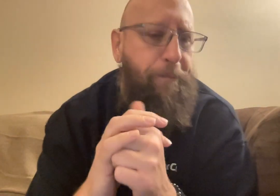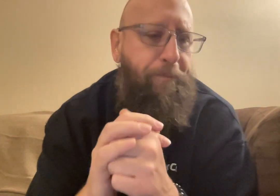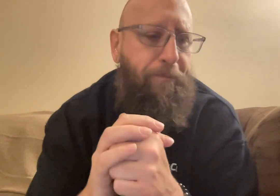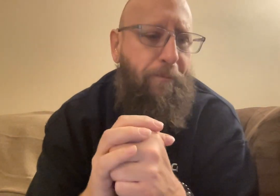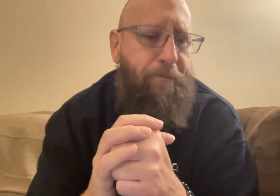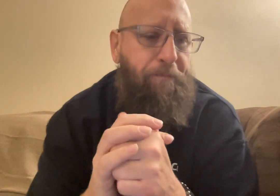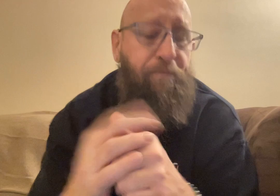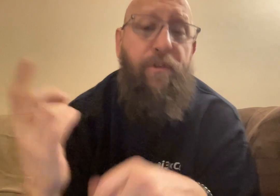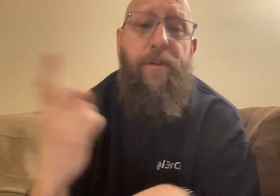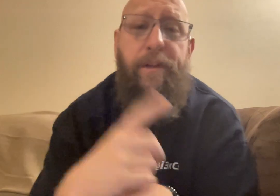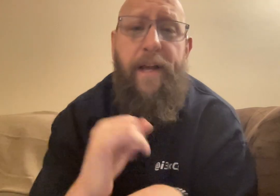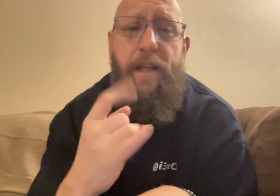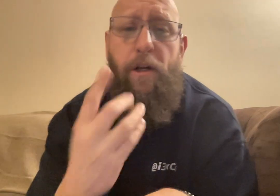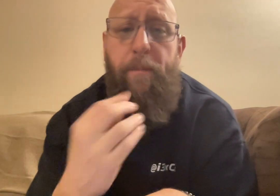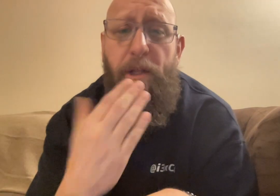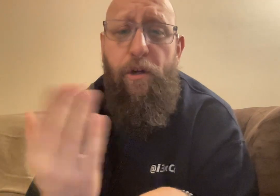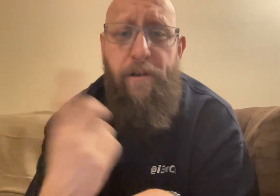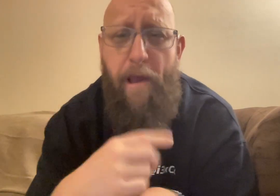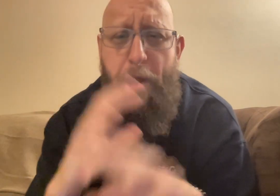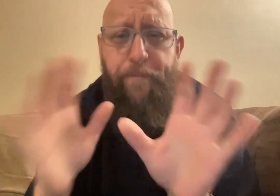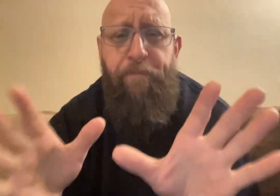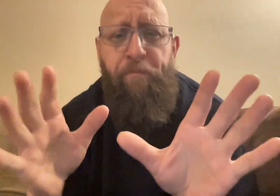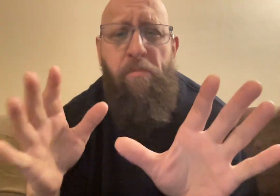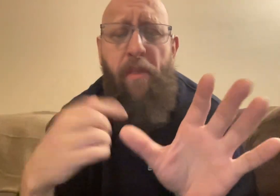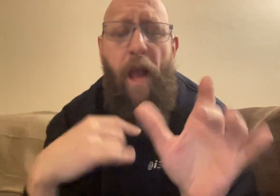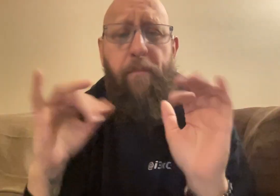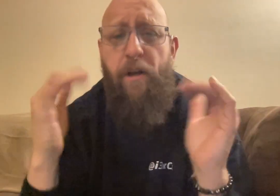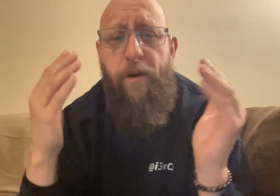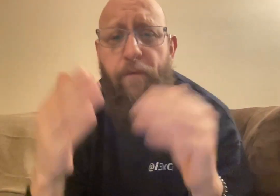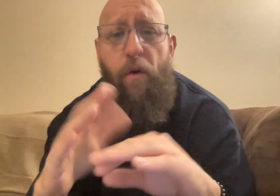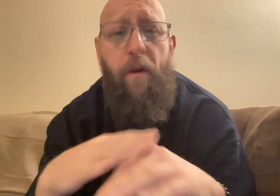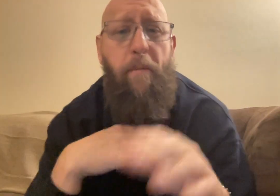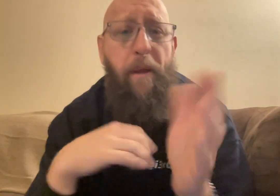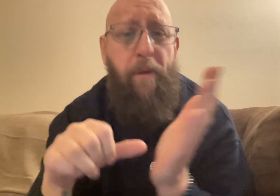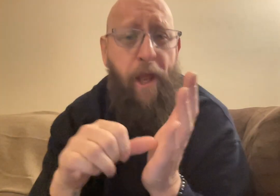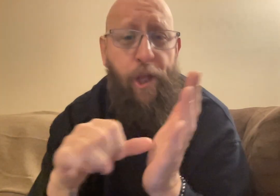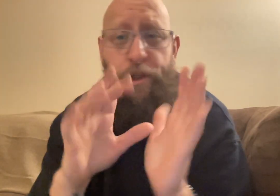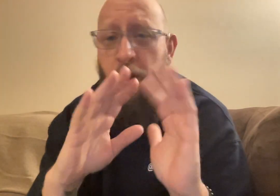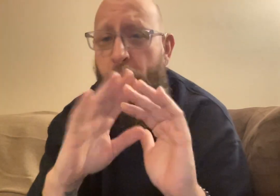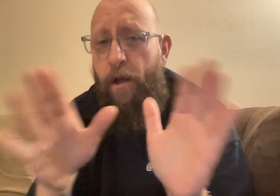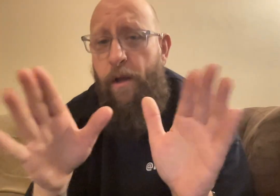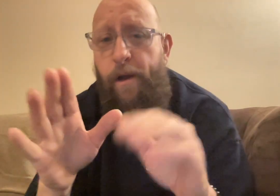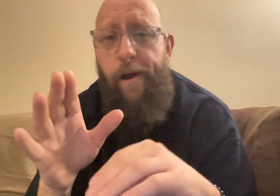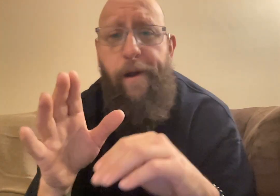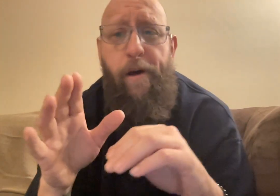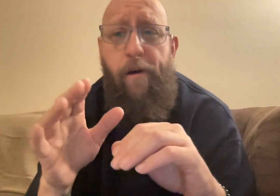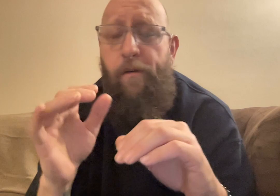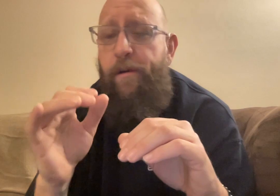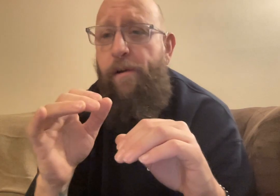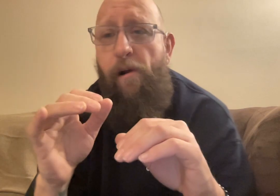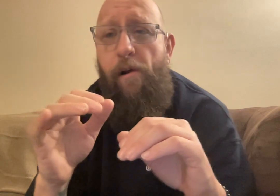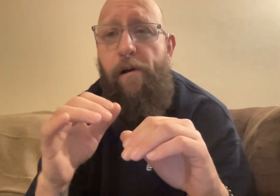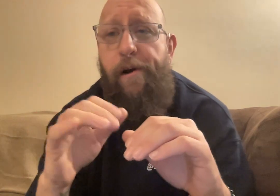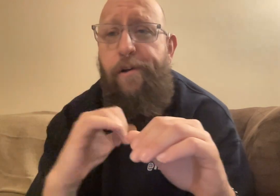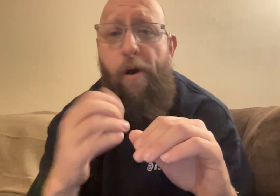So, today's gonna be a good day. I'm just gonna focus on my page. And